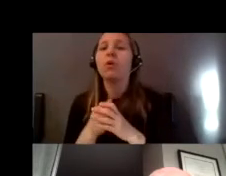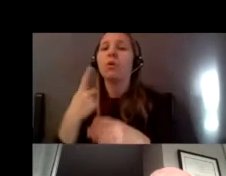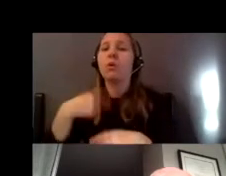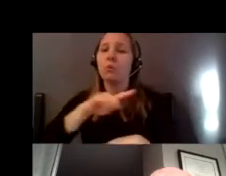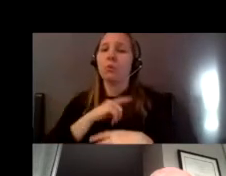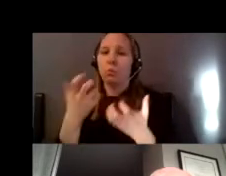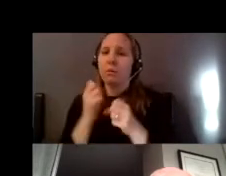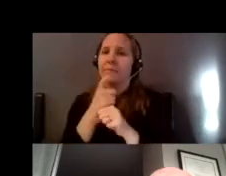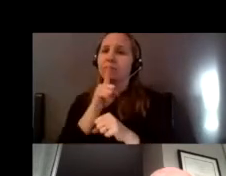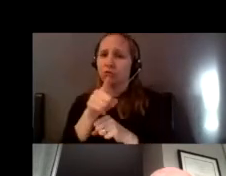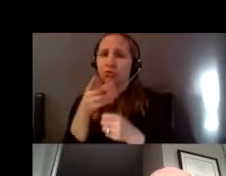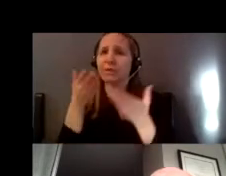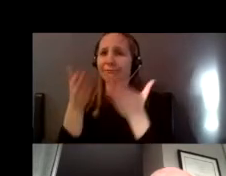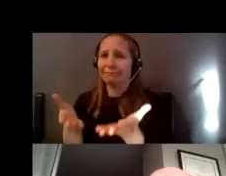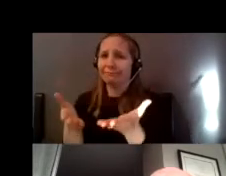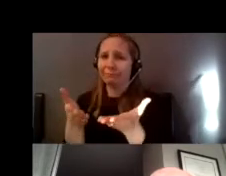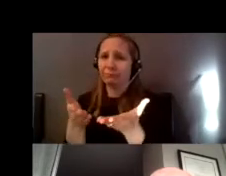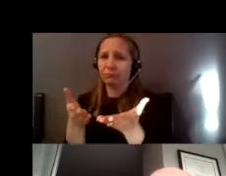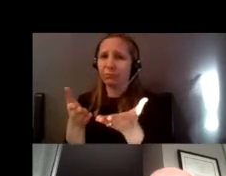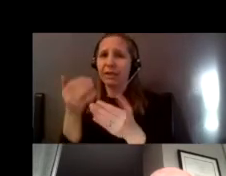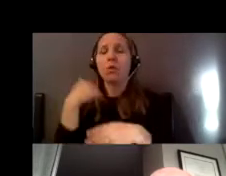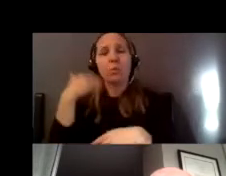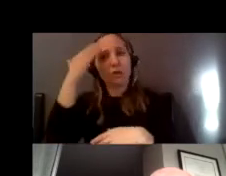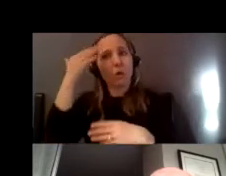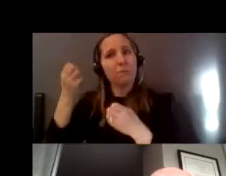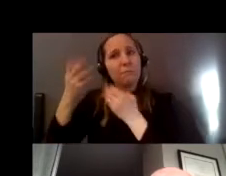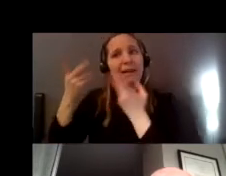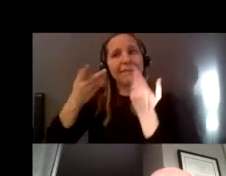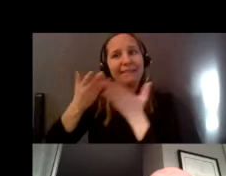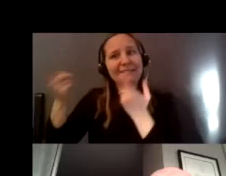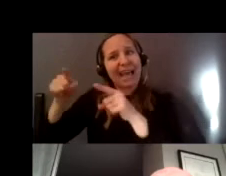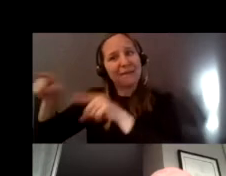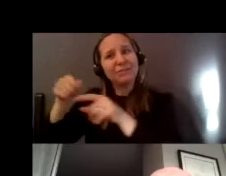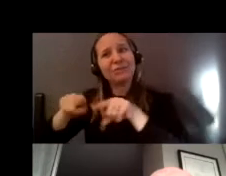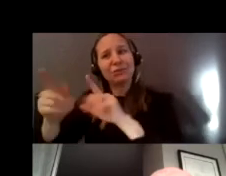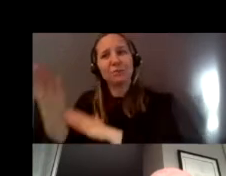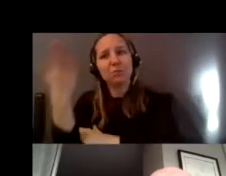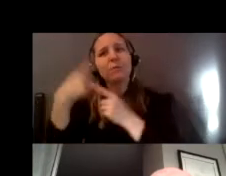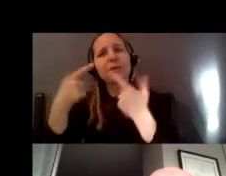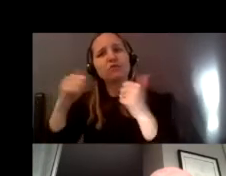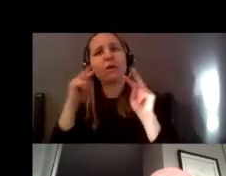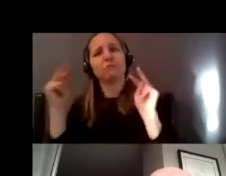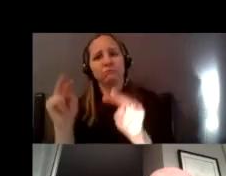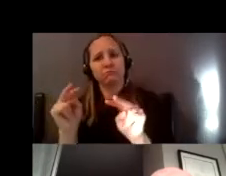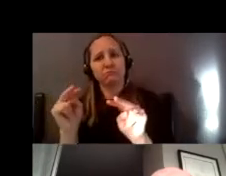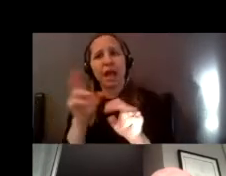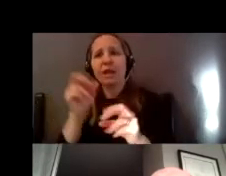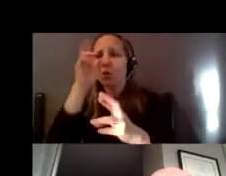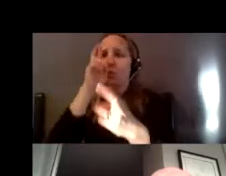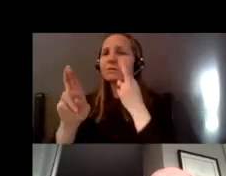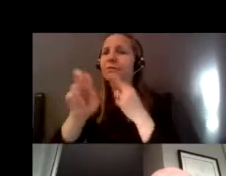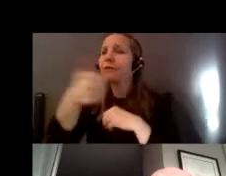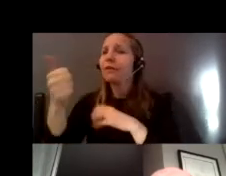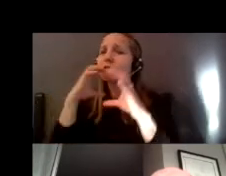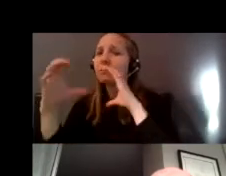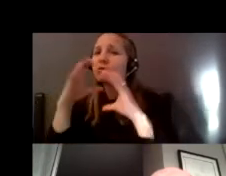present as possible as you can be. We know you have a lot going on in the morning, though. Respect the opinions of others and where everyone is